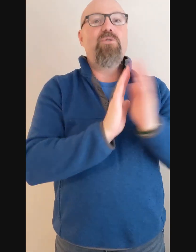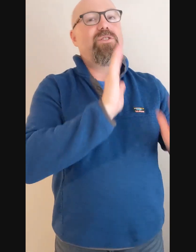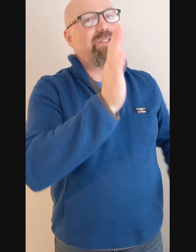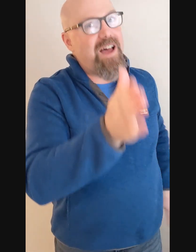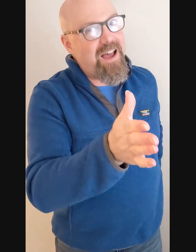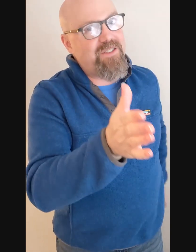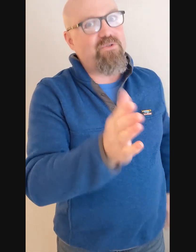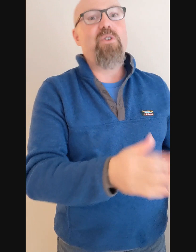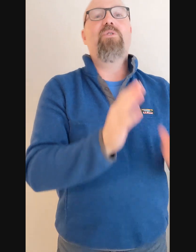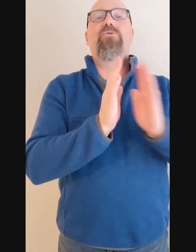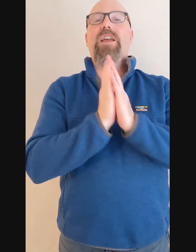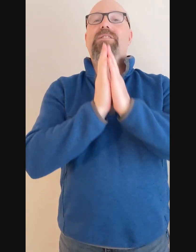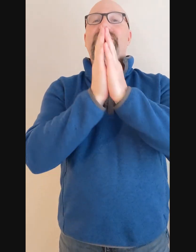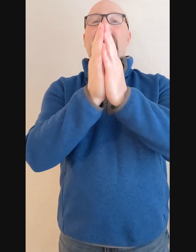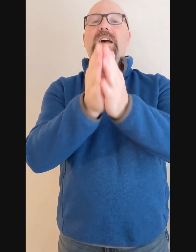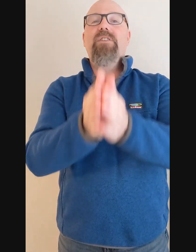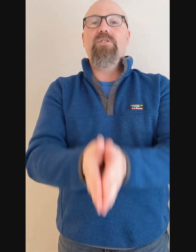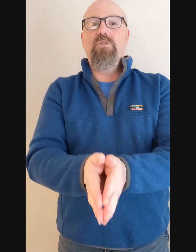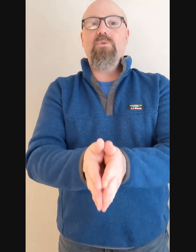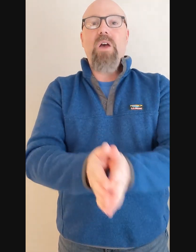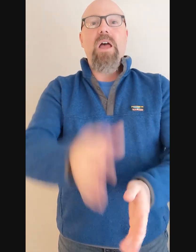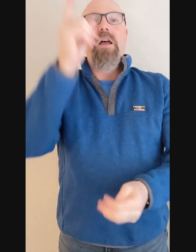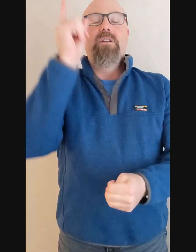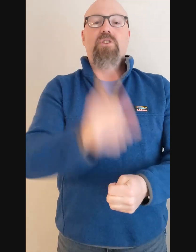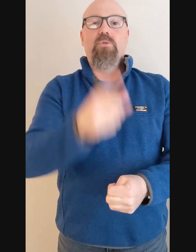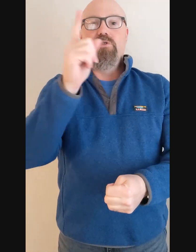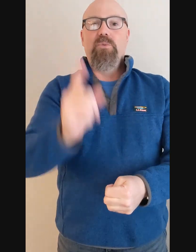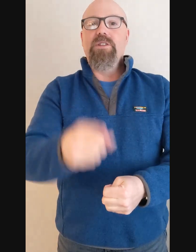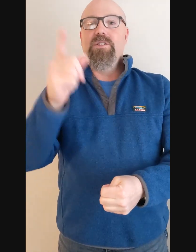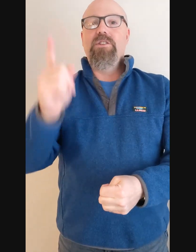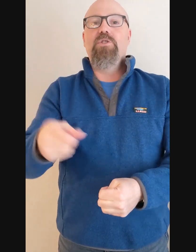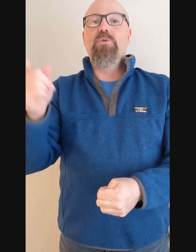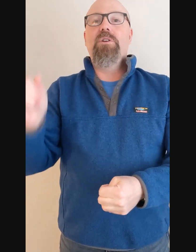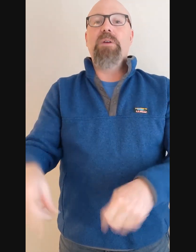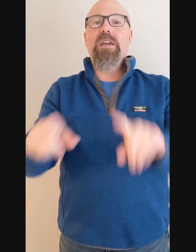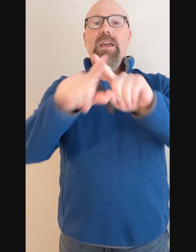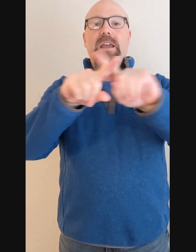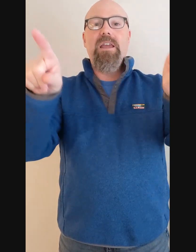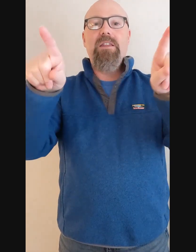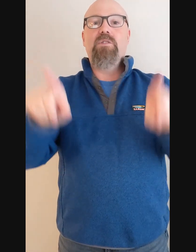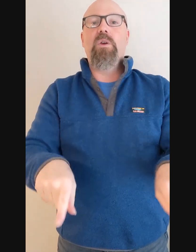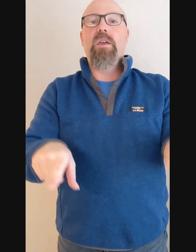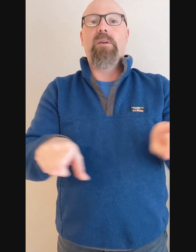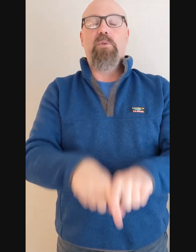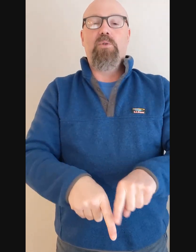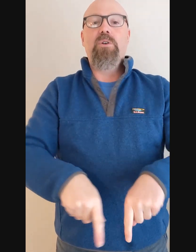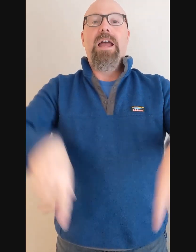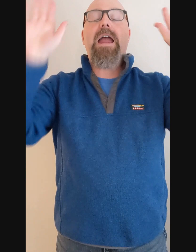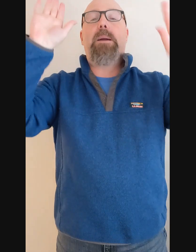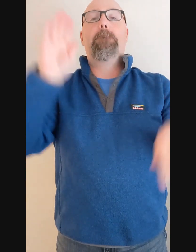Breaststroke, side stroke, fancy diving too. Don't you wish that you could be in the swimming pool? Hey!